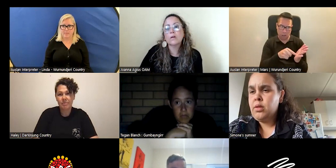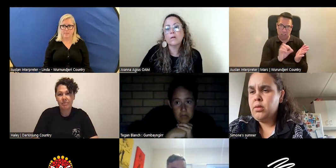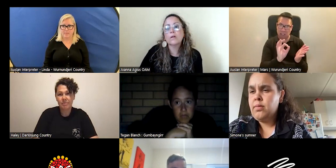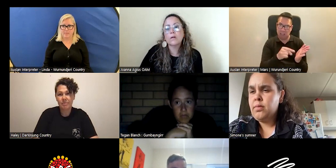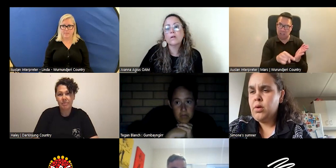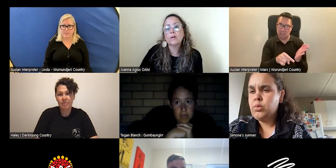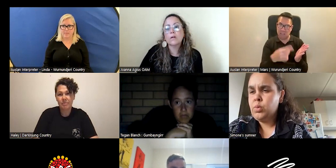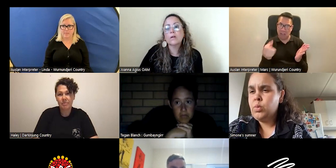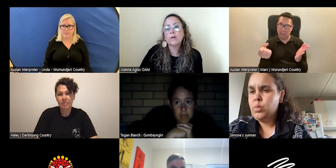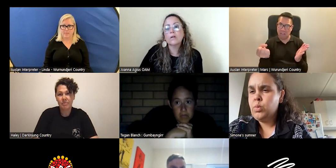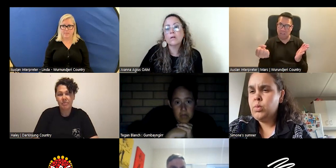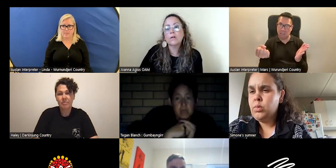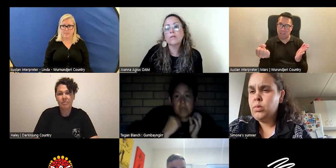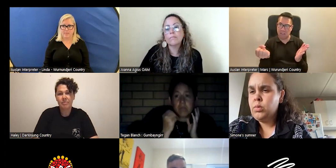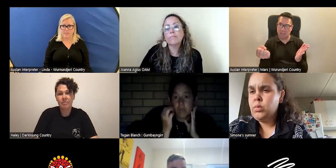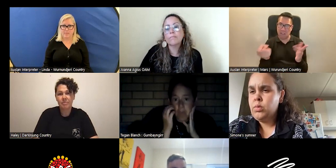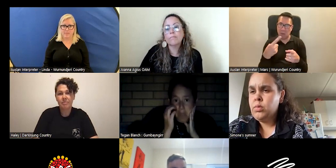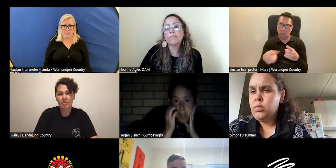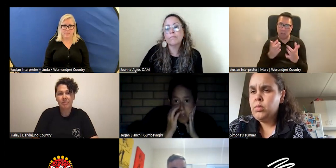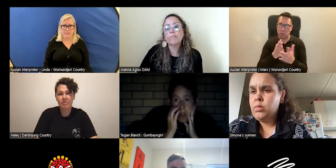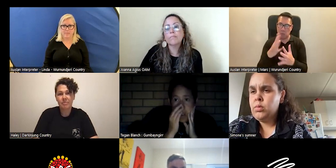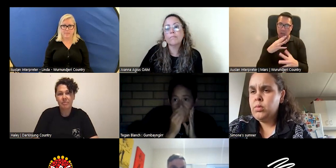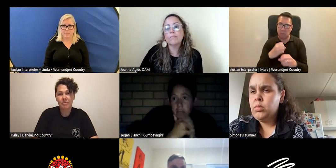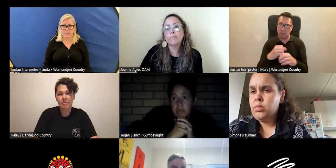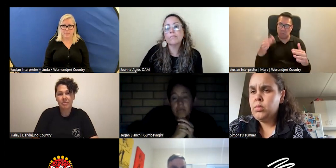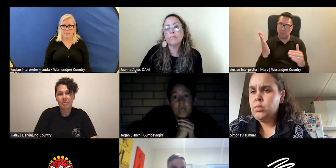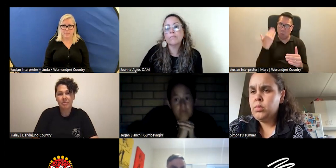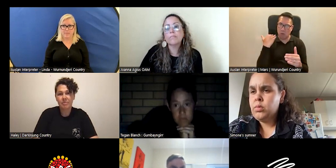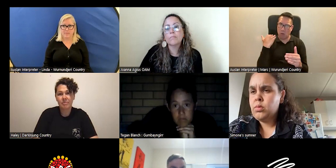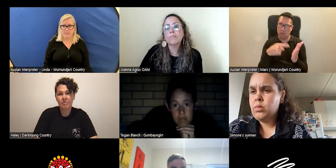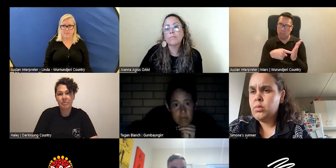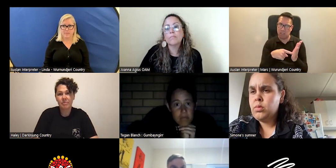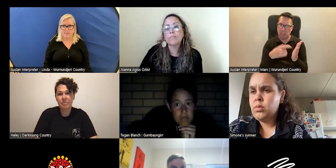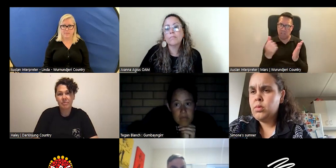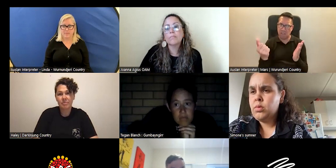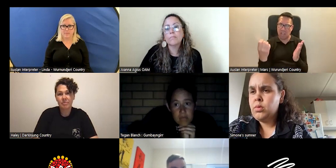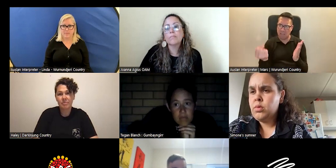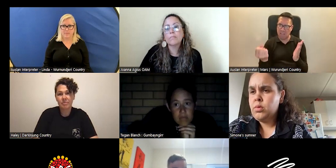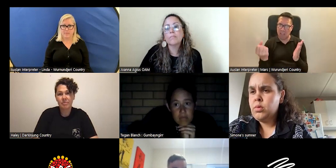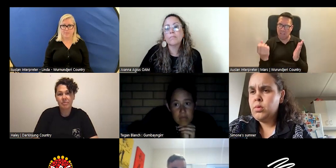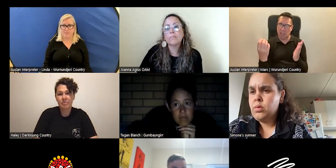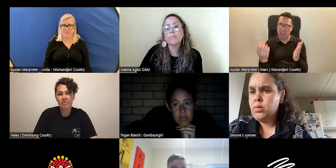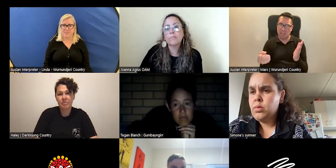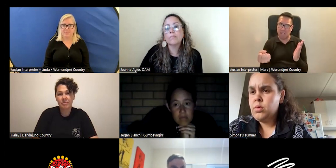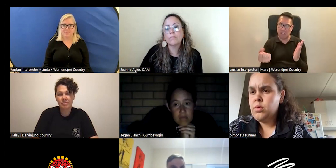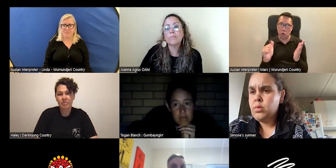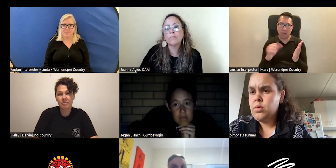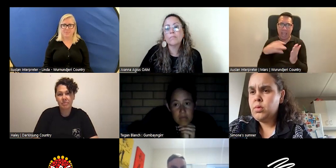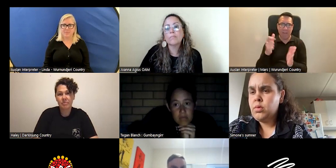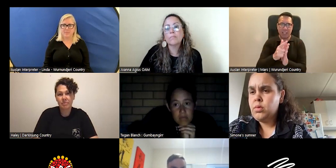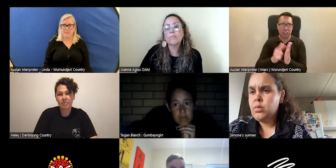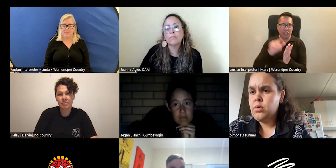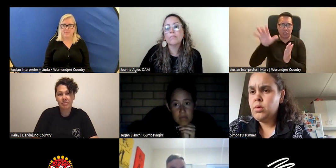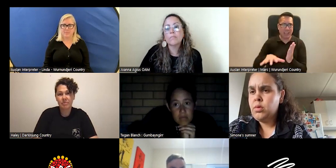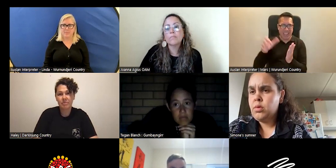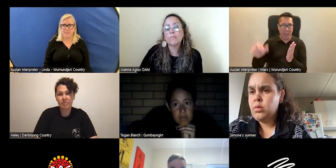legislation pieces that are already passed through the parliament, that already have legislation and regulations underneath them. What we're